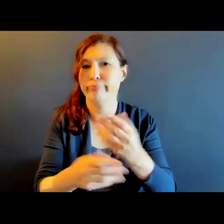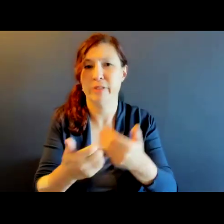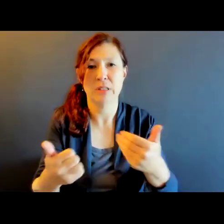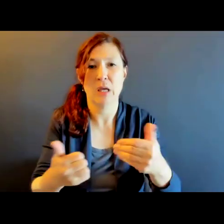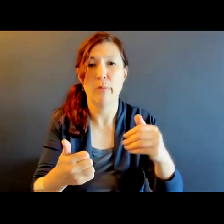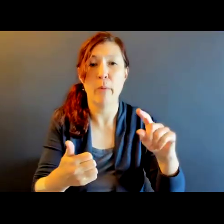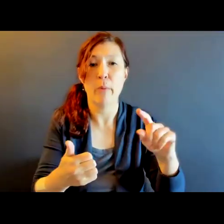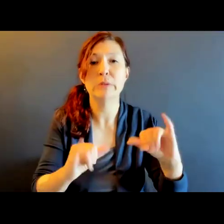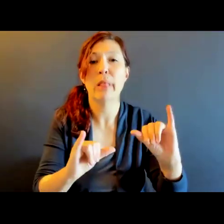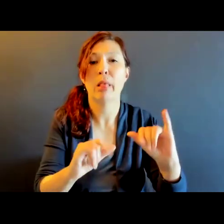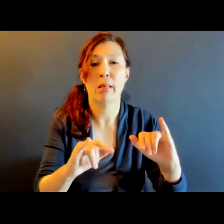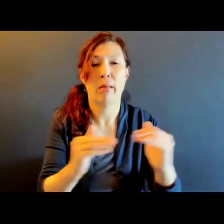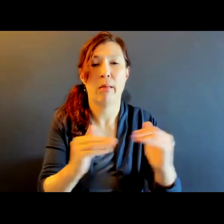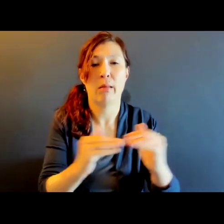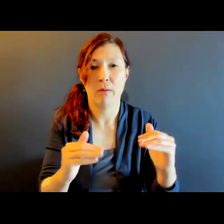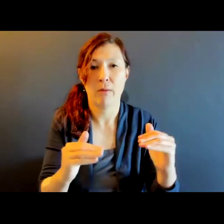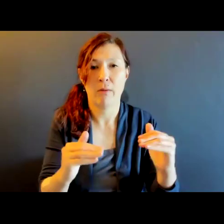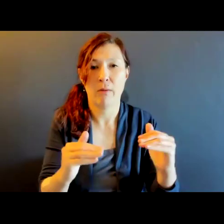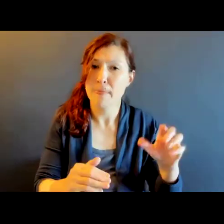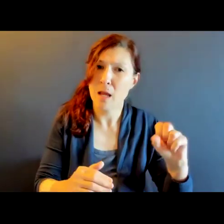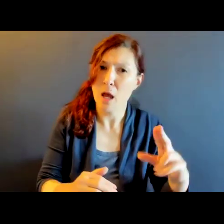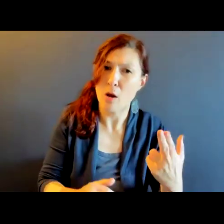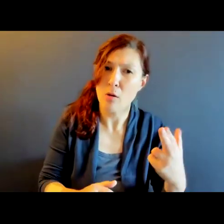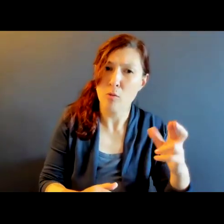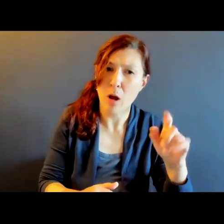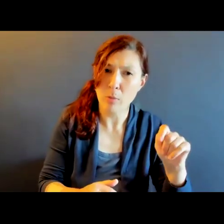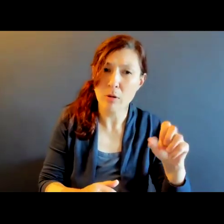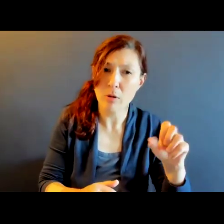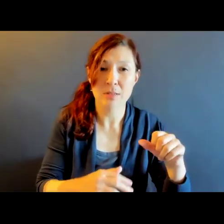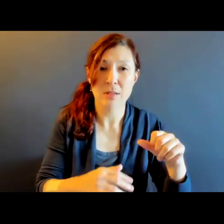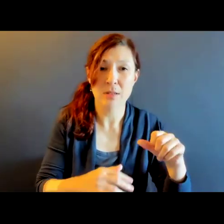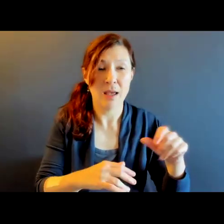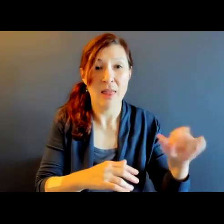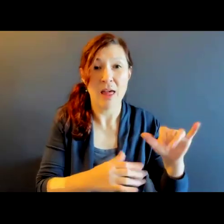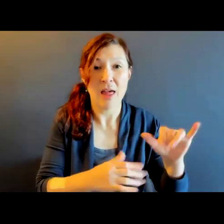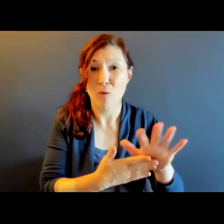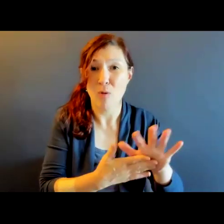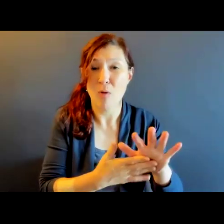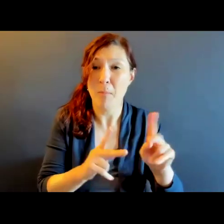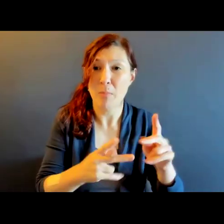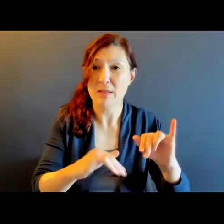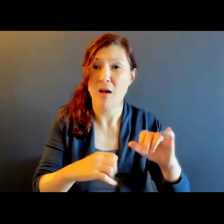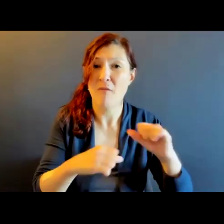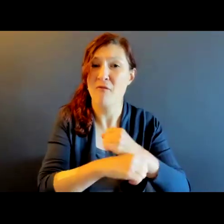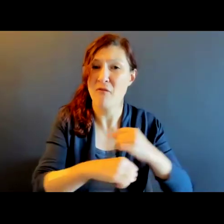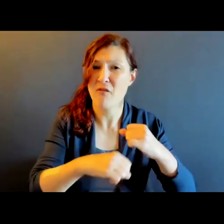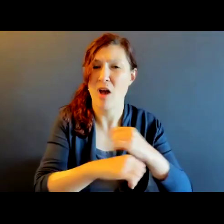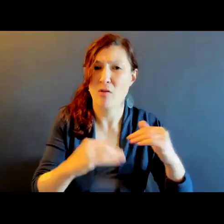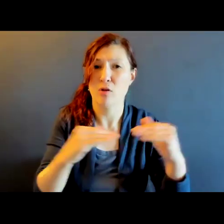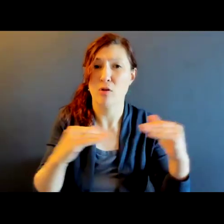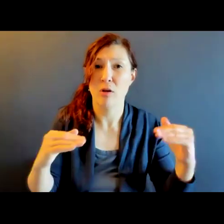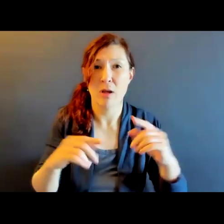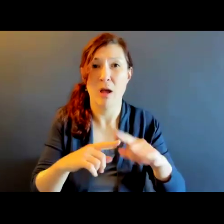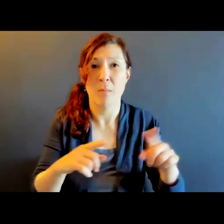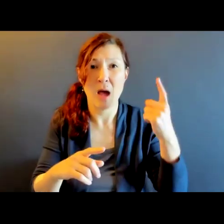fight for justice while simultaneously proposing policies that further exclude marginalized students from the district's 3